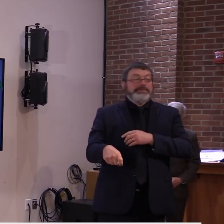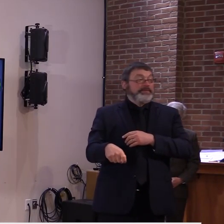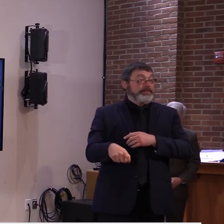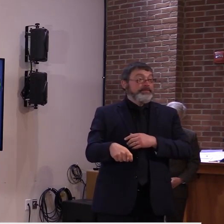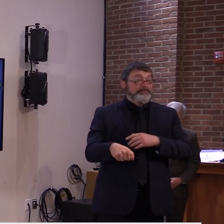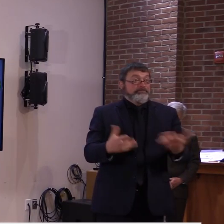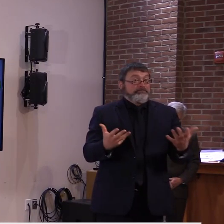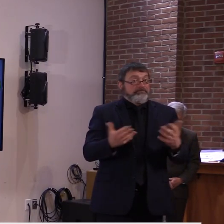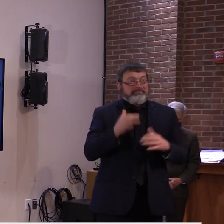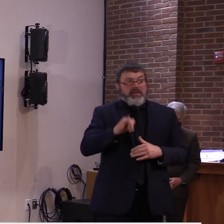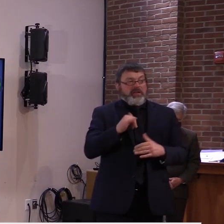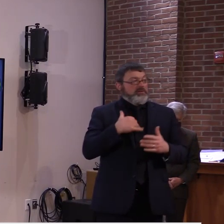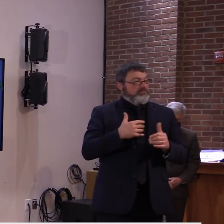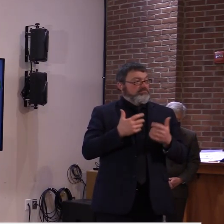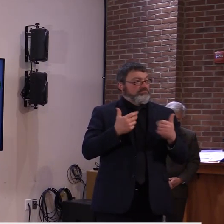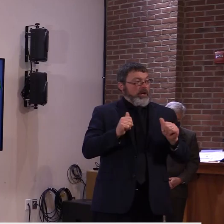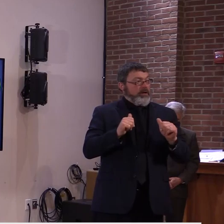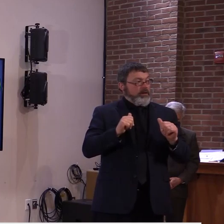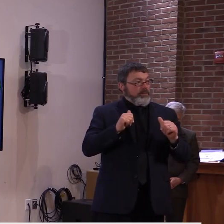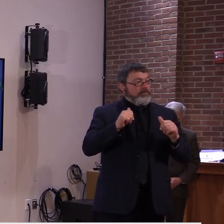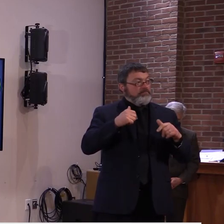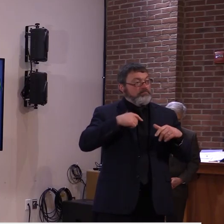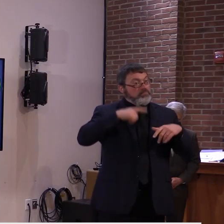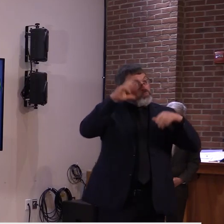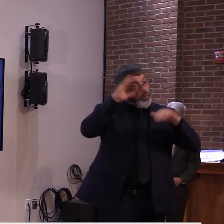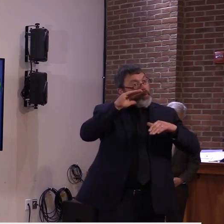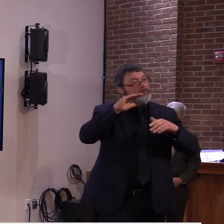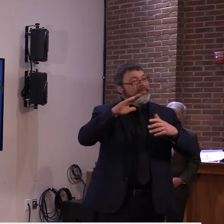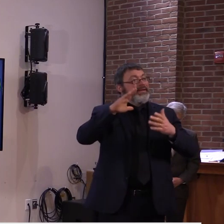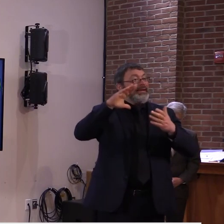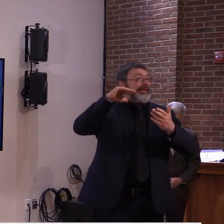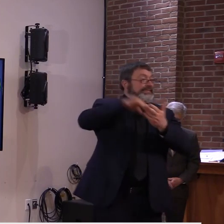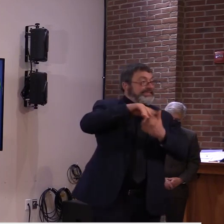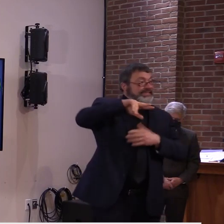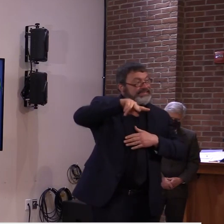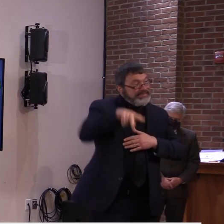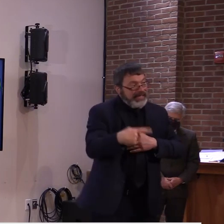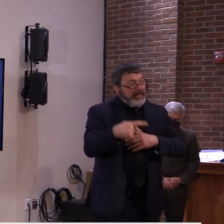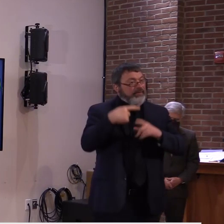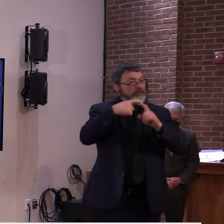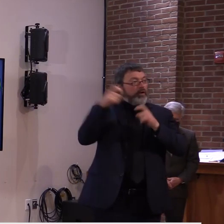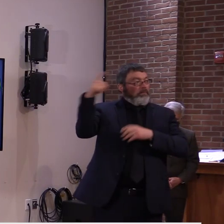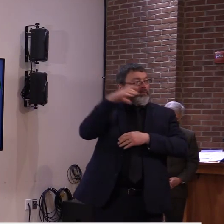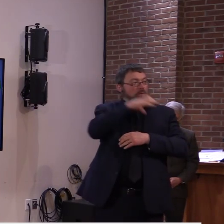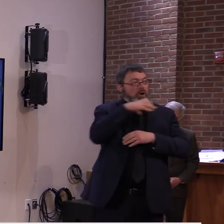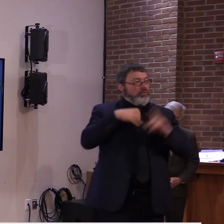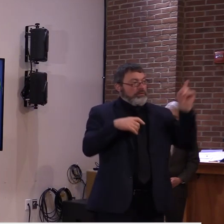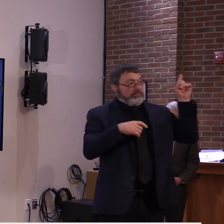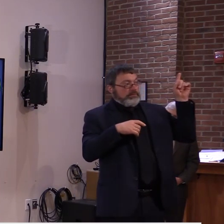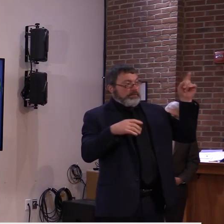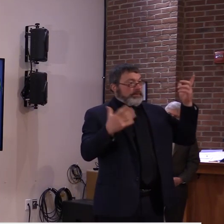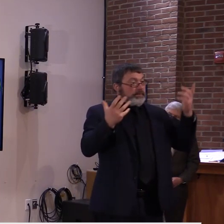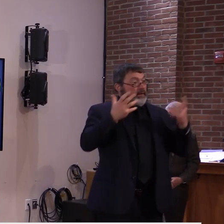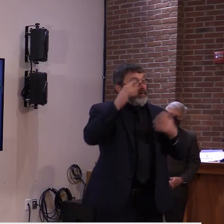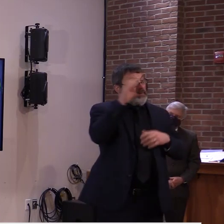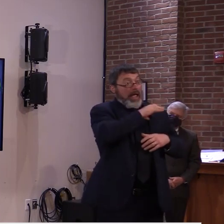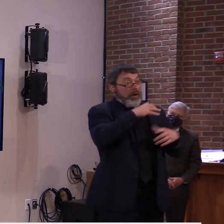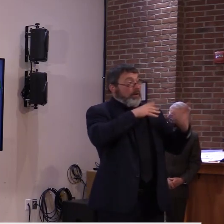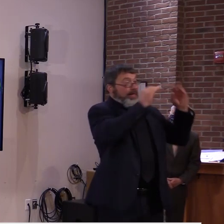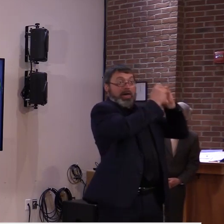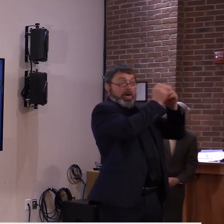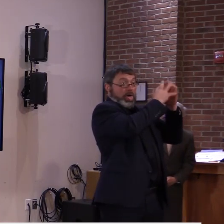would have to be committed by 12/31. So we've done a pretty good job of that, and so we'll